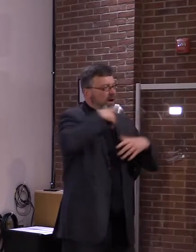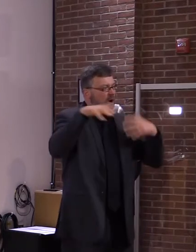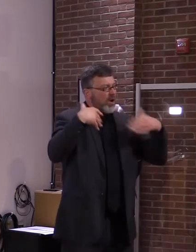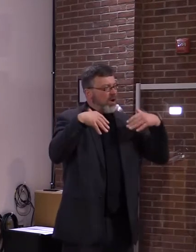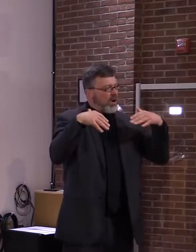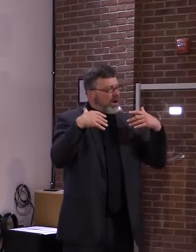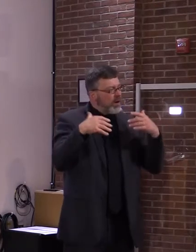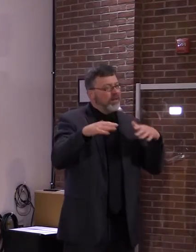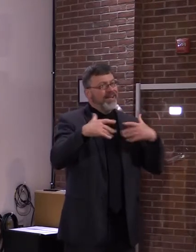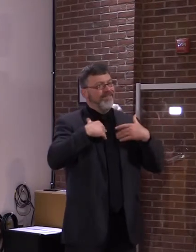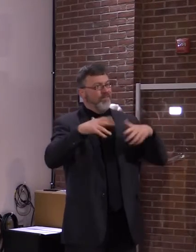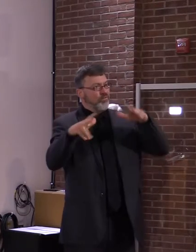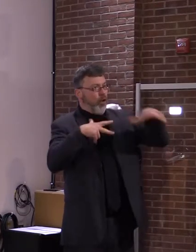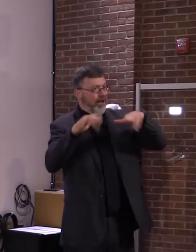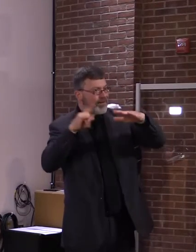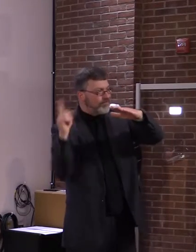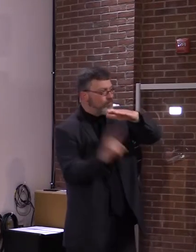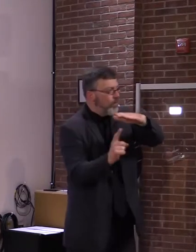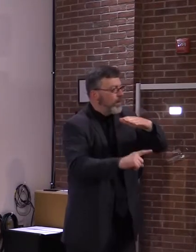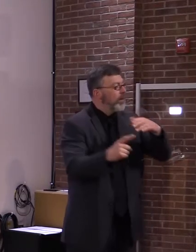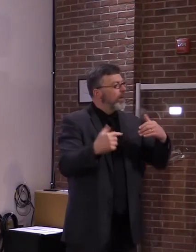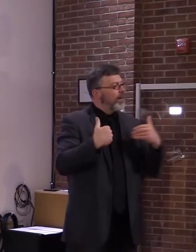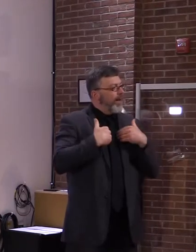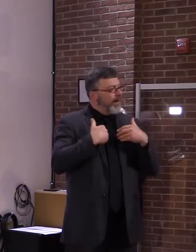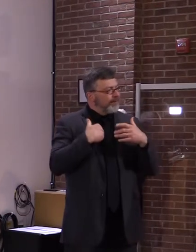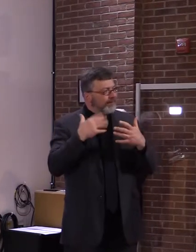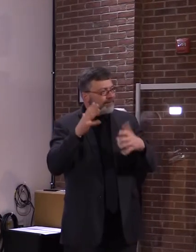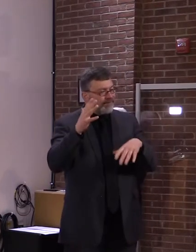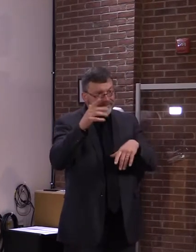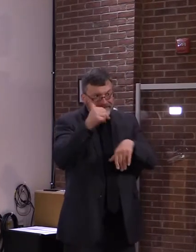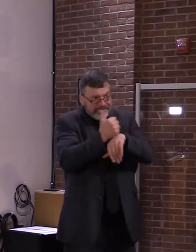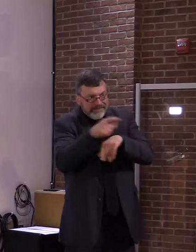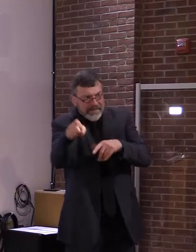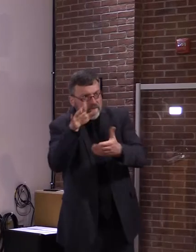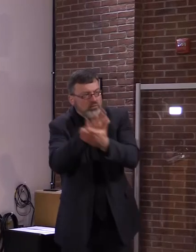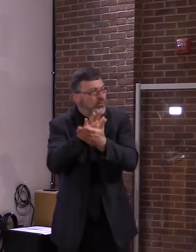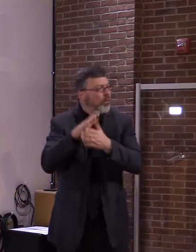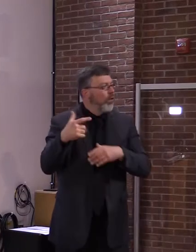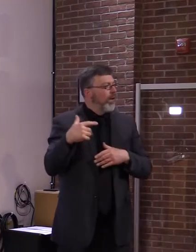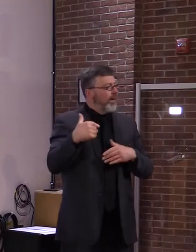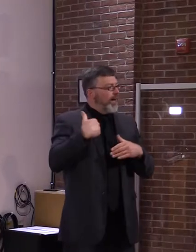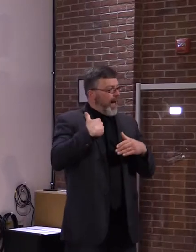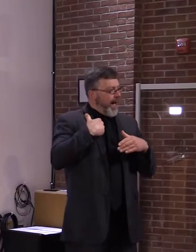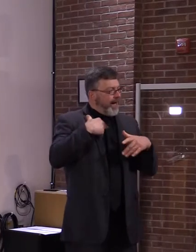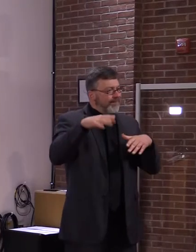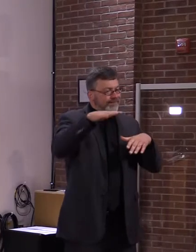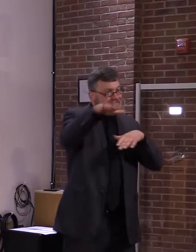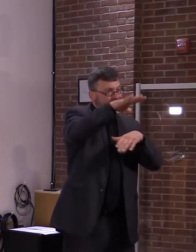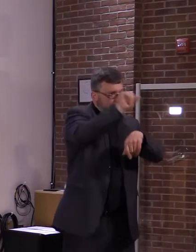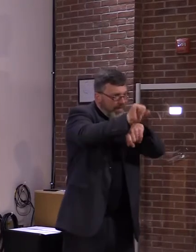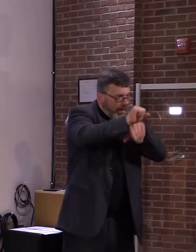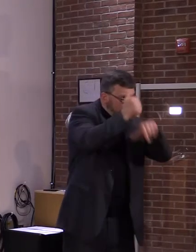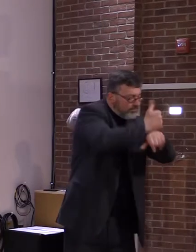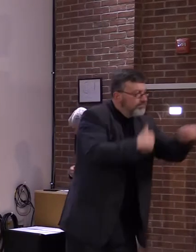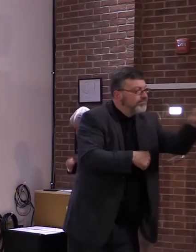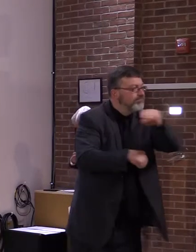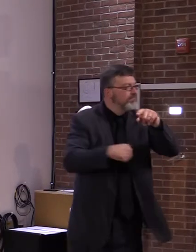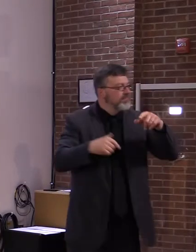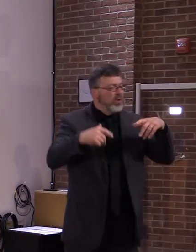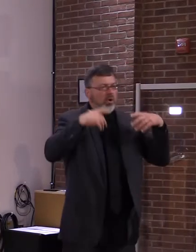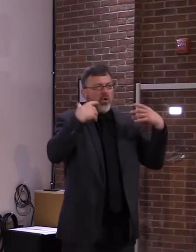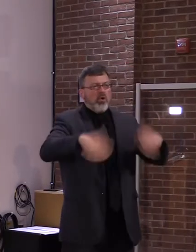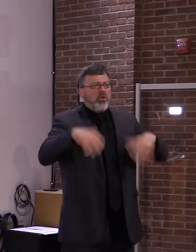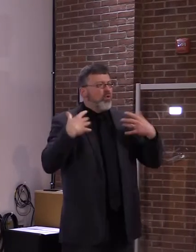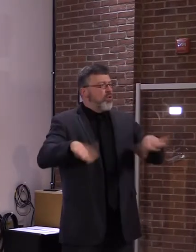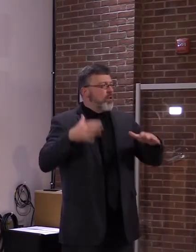about people who had questions about the vaccine, but who ultimately chose protection from COVID-19. And we know